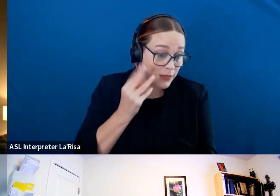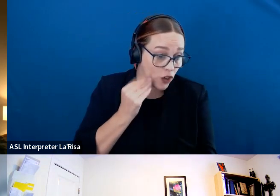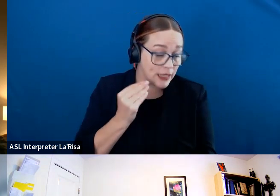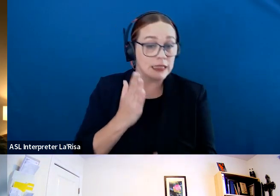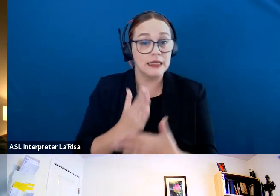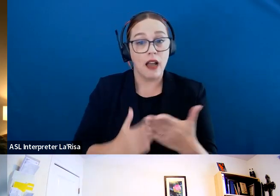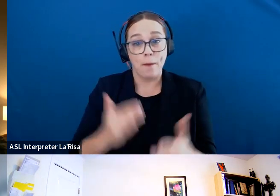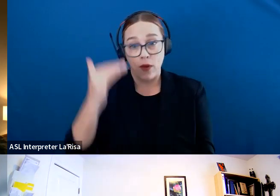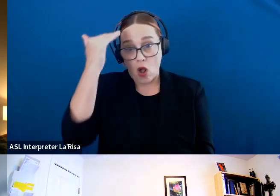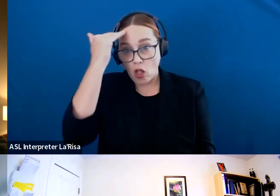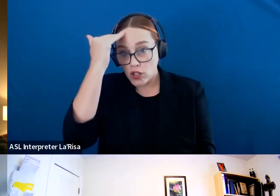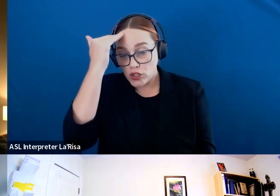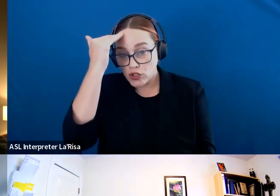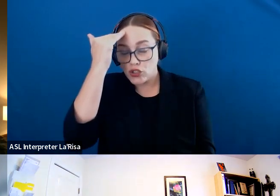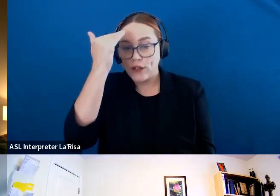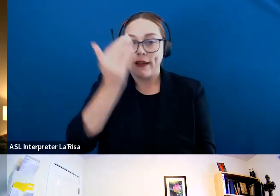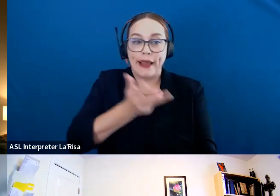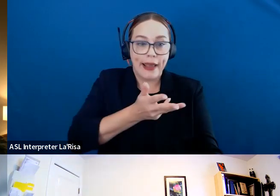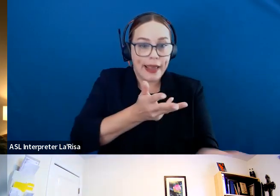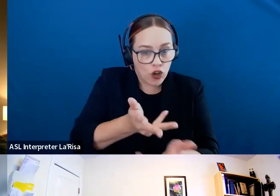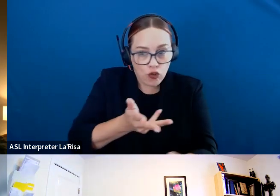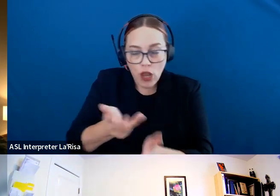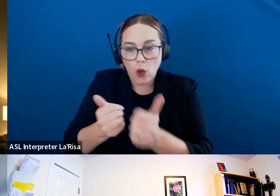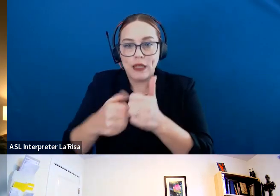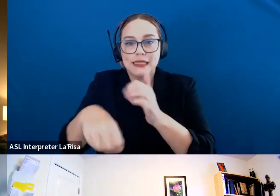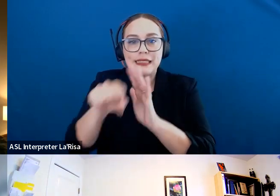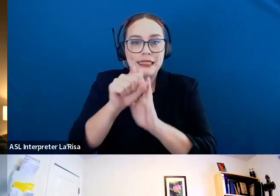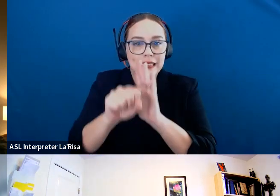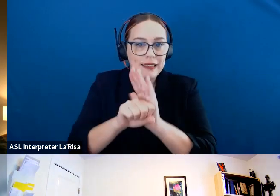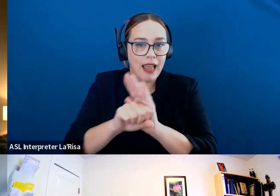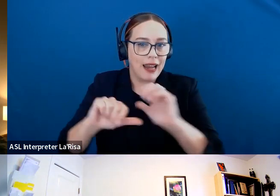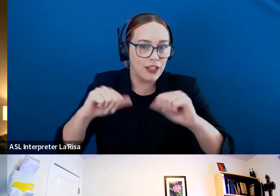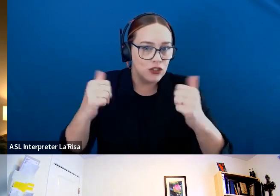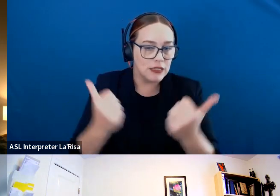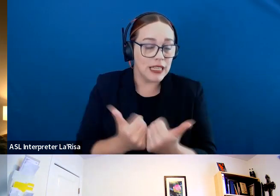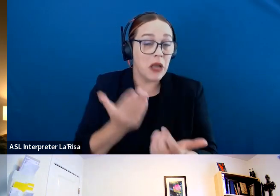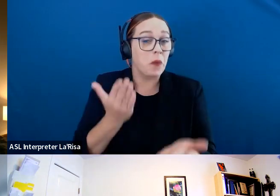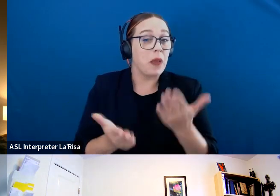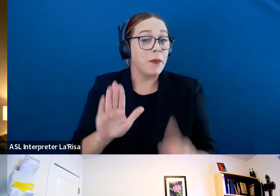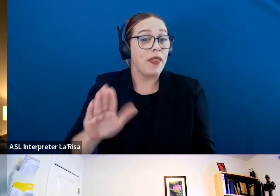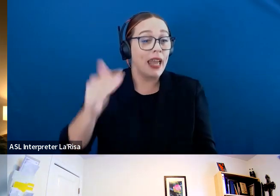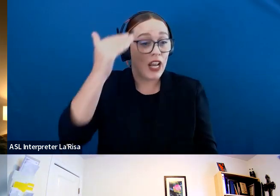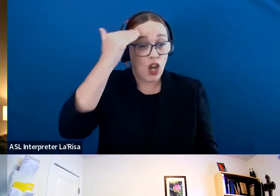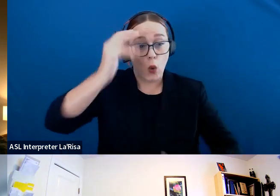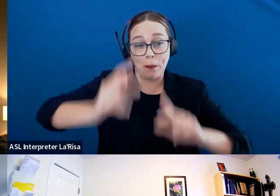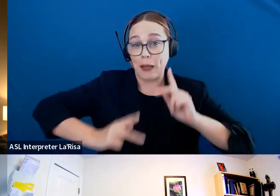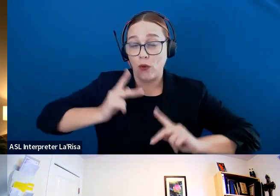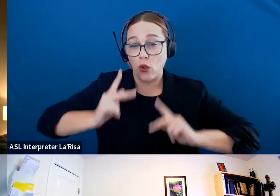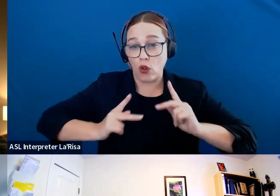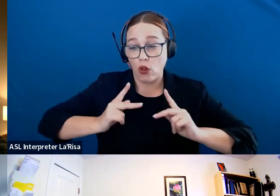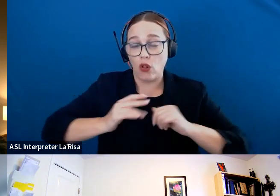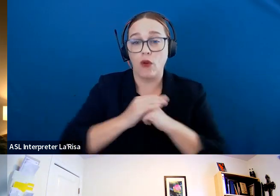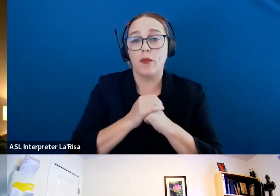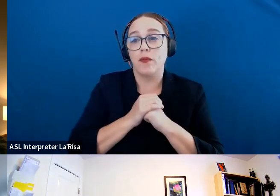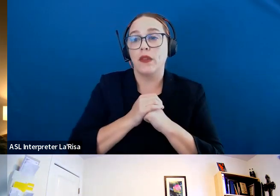services. They have some interaction with state agencies. Maybe they know some people at those agencies, and